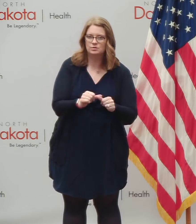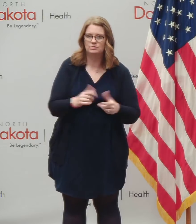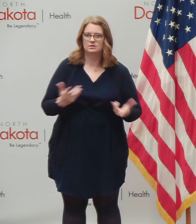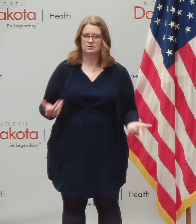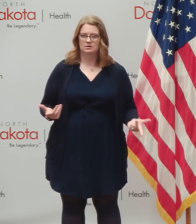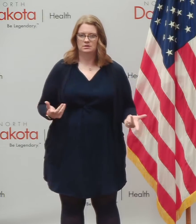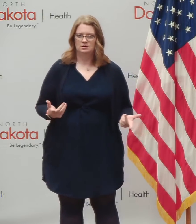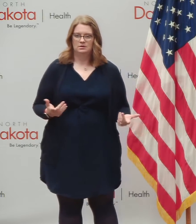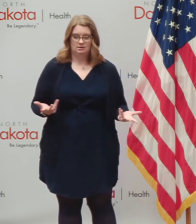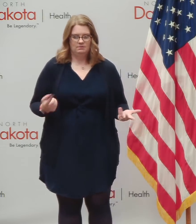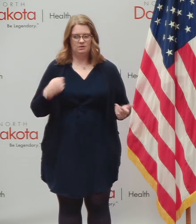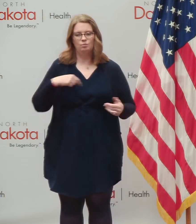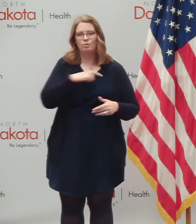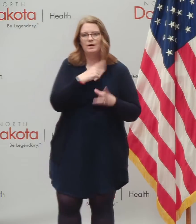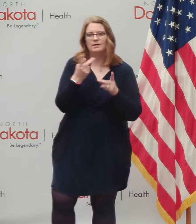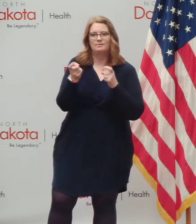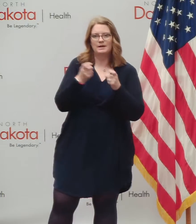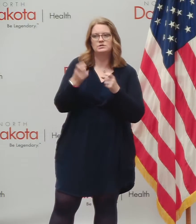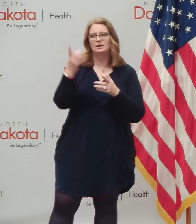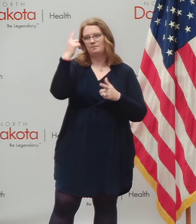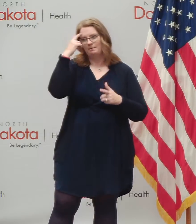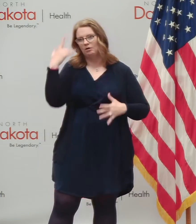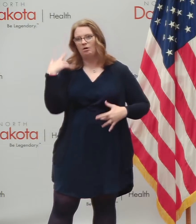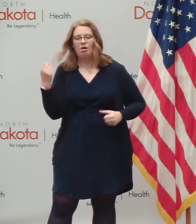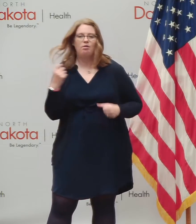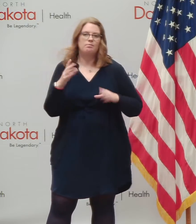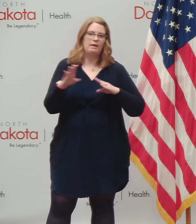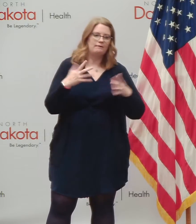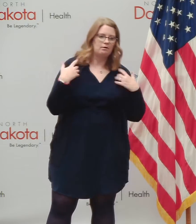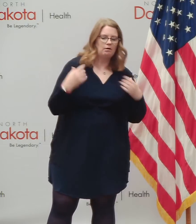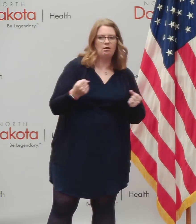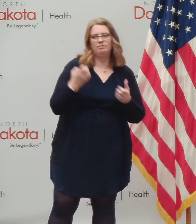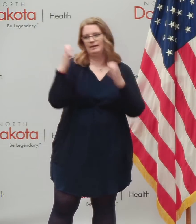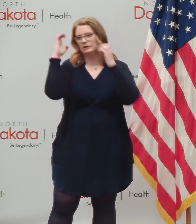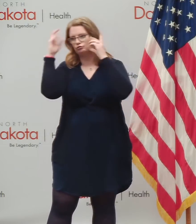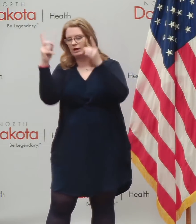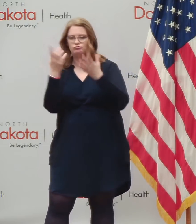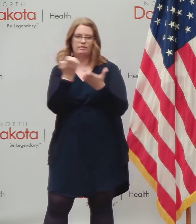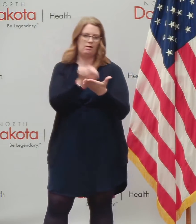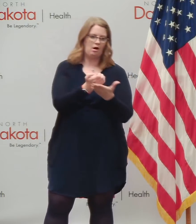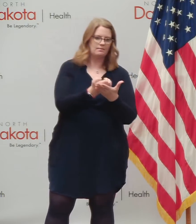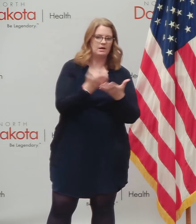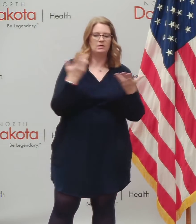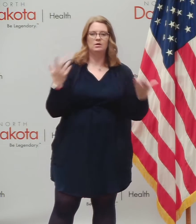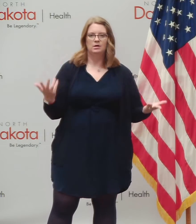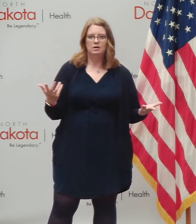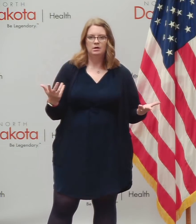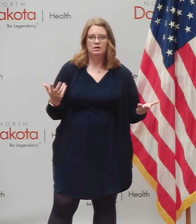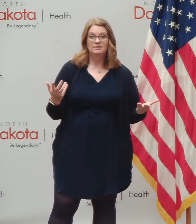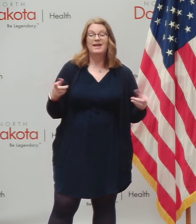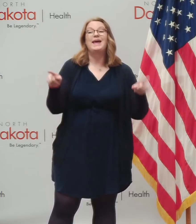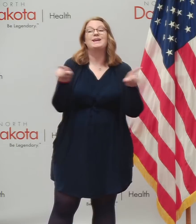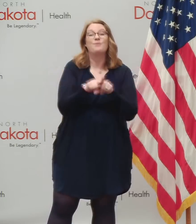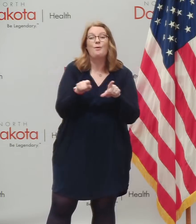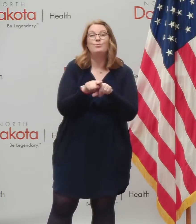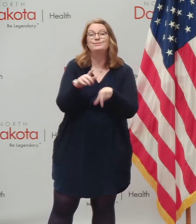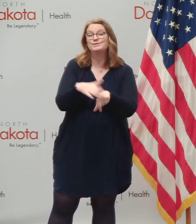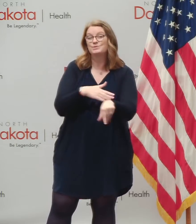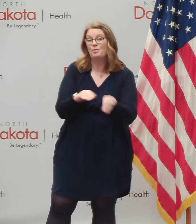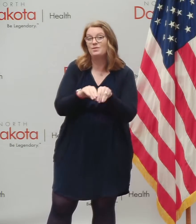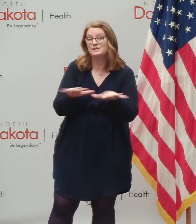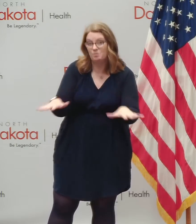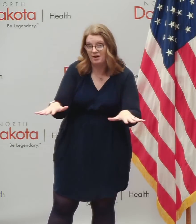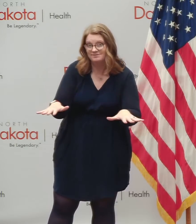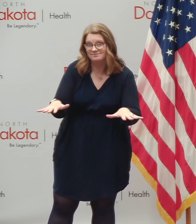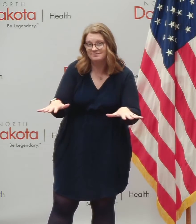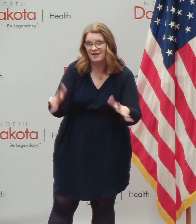we're managing mental health, behavioral health, education, the economy, and we're doing all that, and we're trying to slow the spread of a very